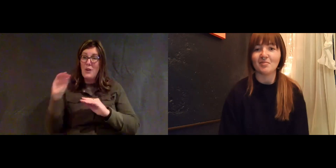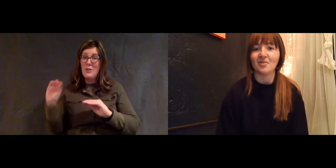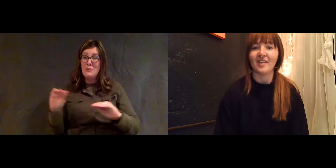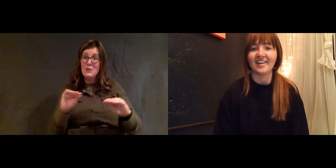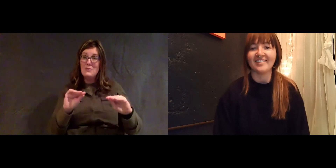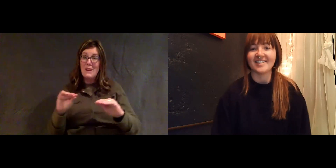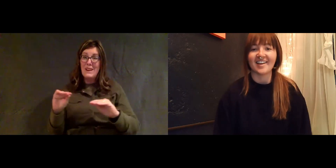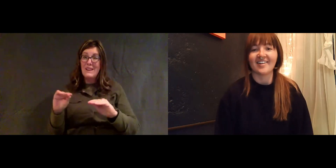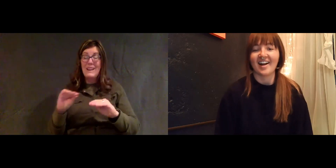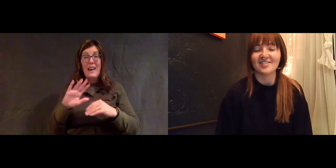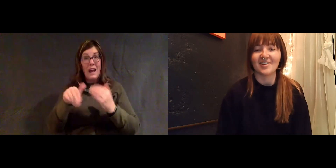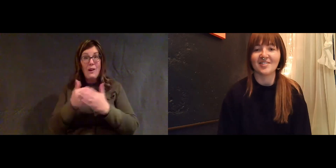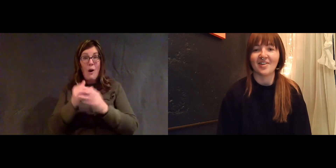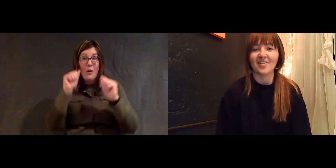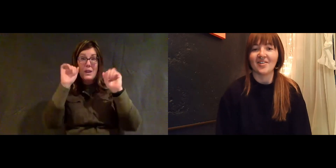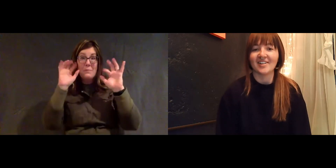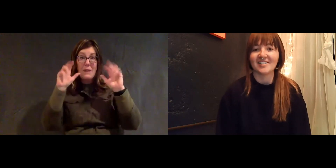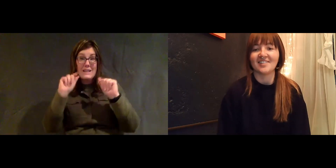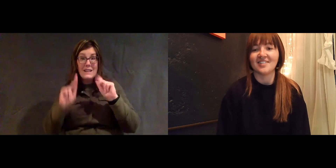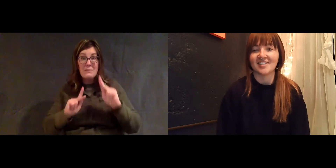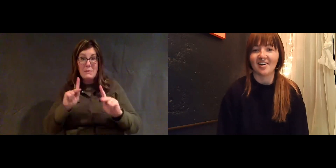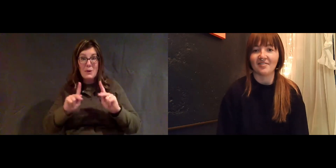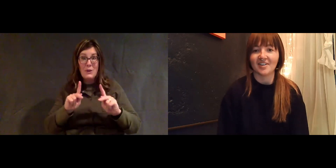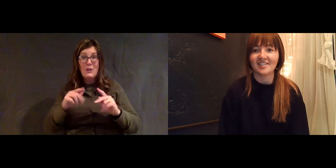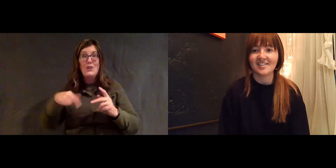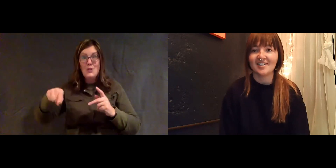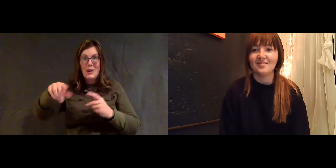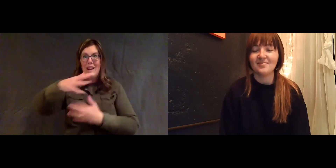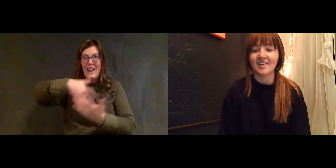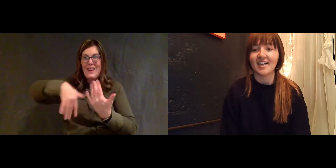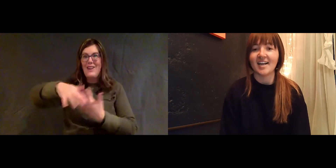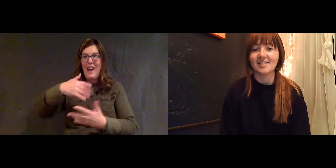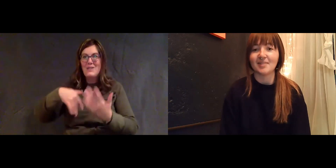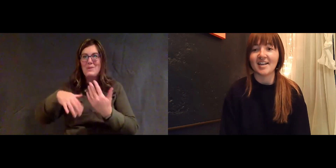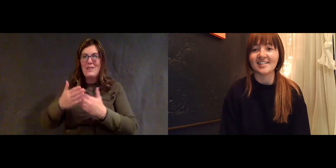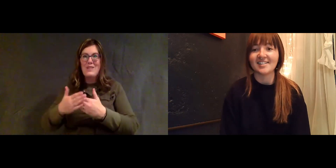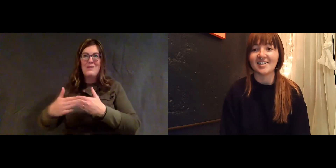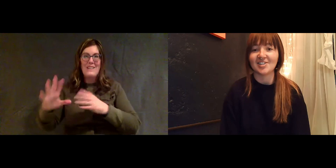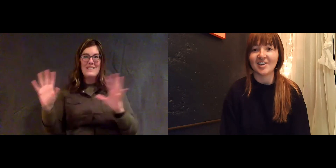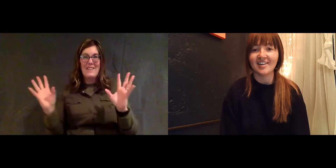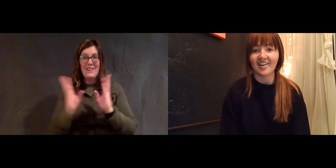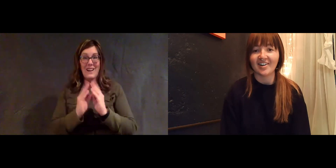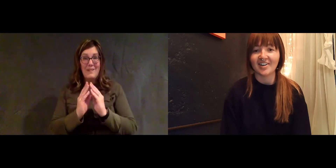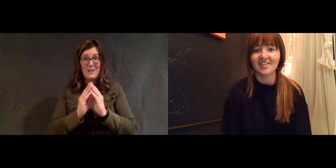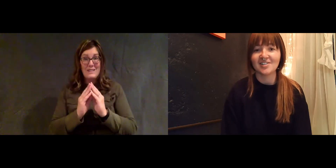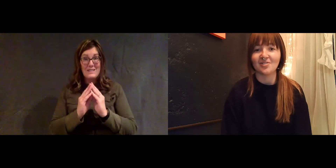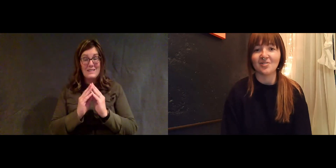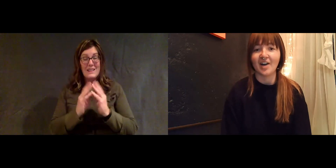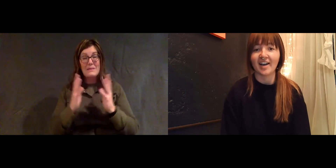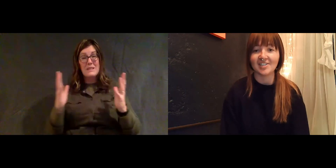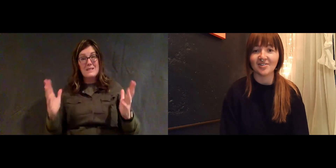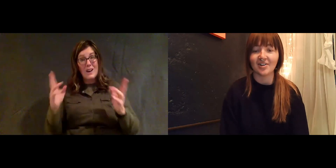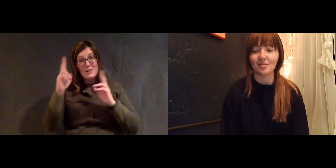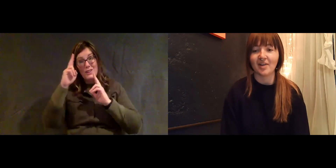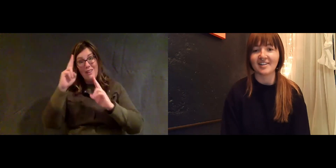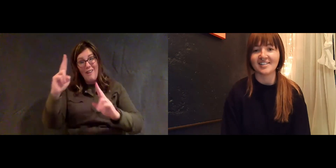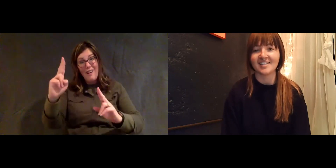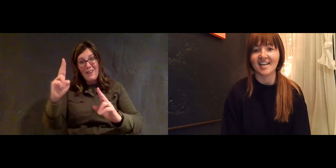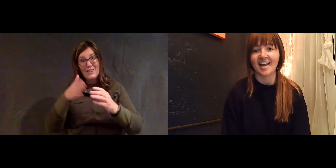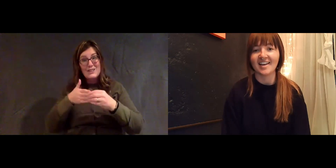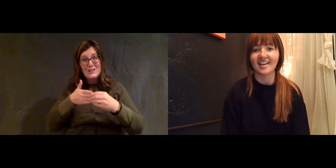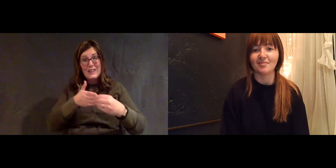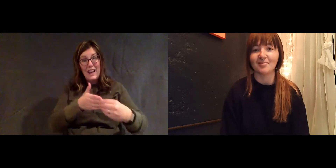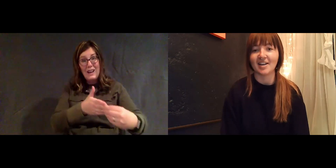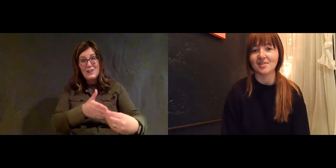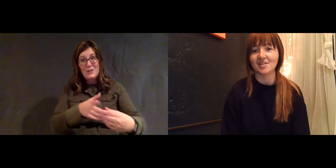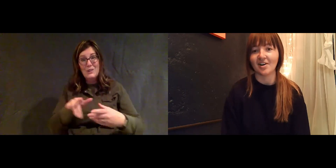amazing people that you get to interact with throughout the rest of this conference. It has been such an honor to guide you on your practice